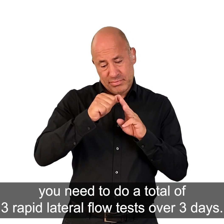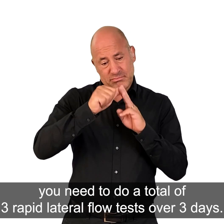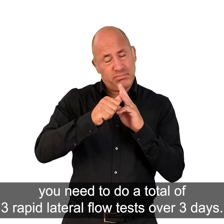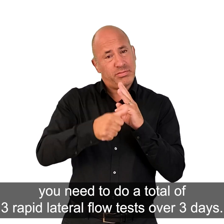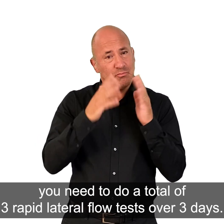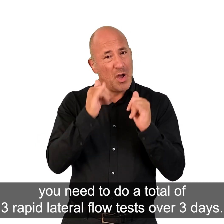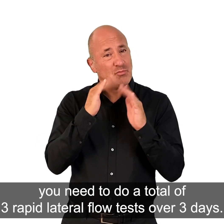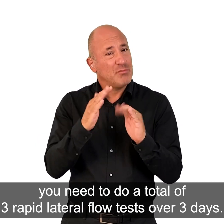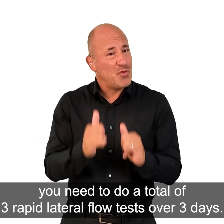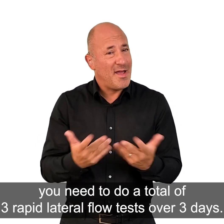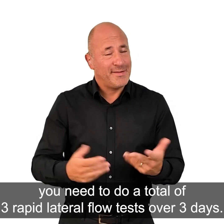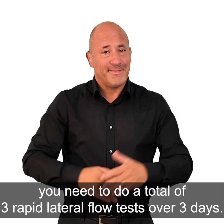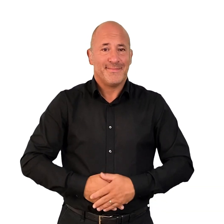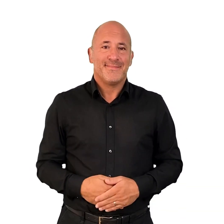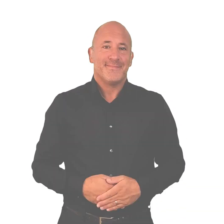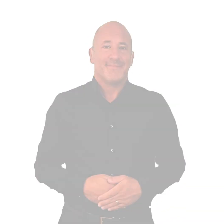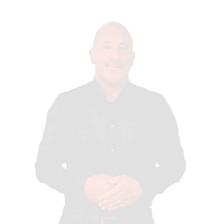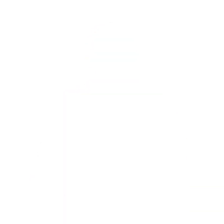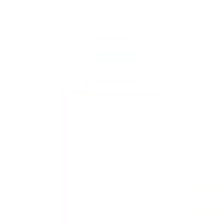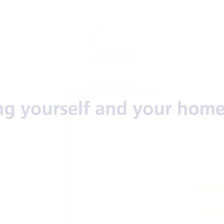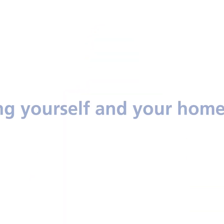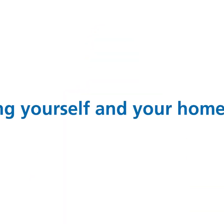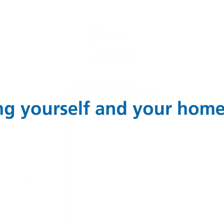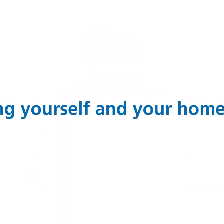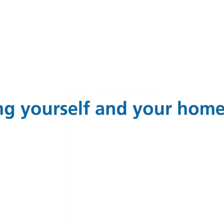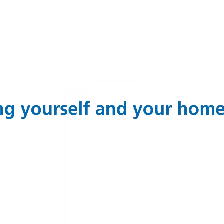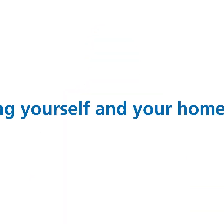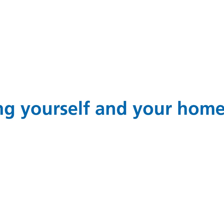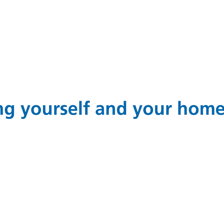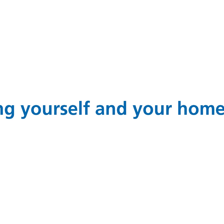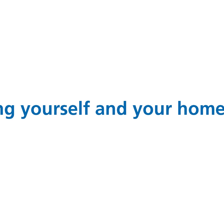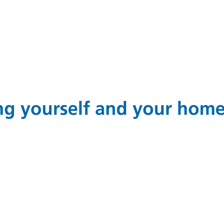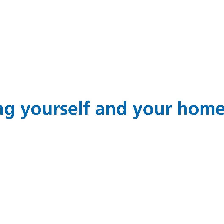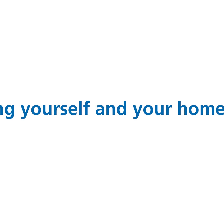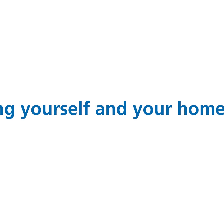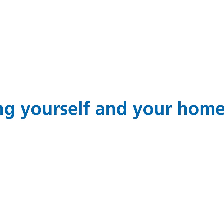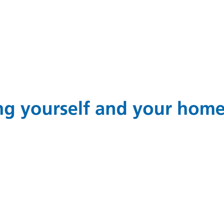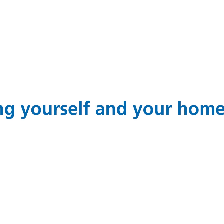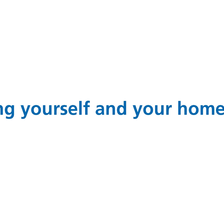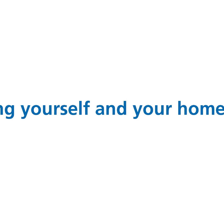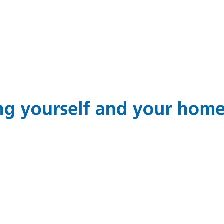3 lateral flow tests over 3 days, keeping yourself and your home